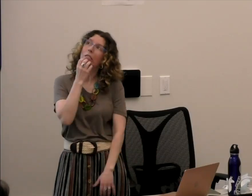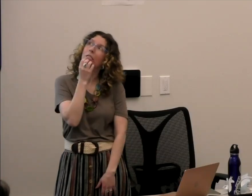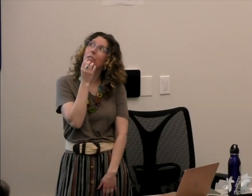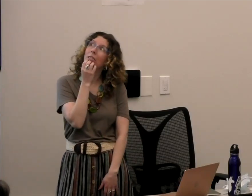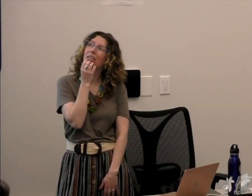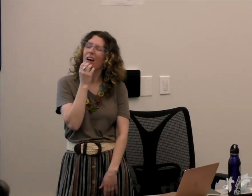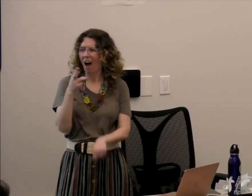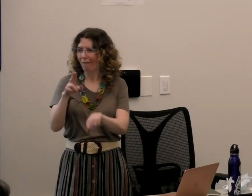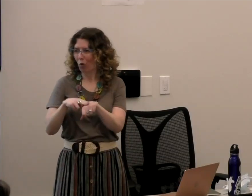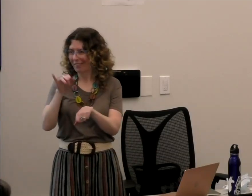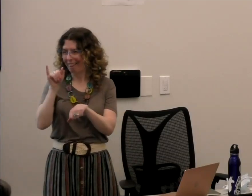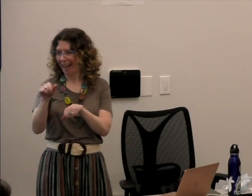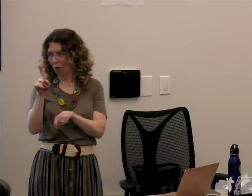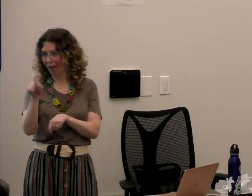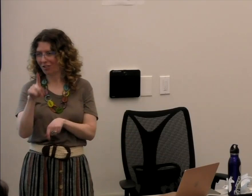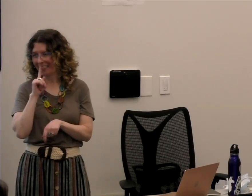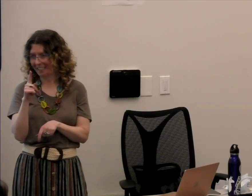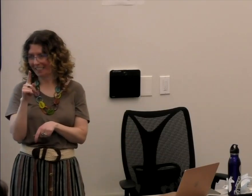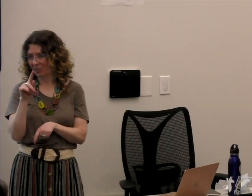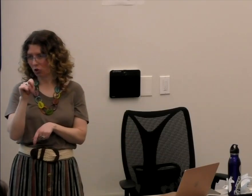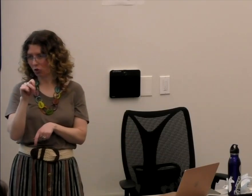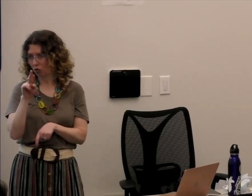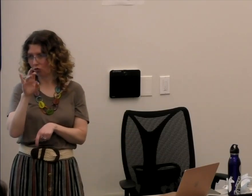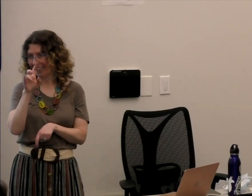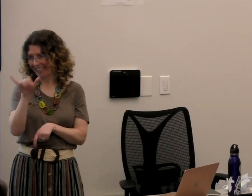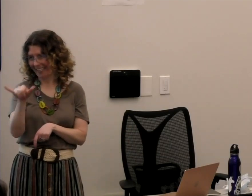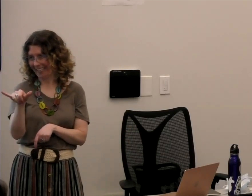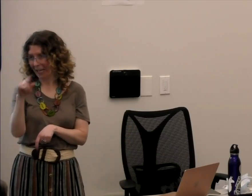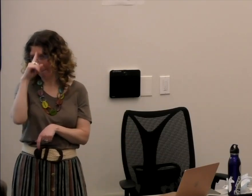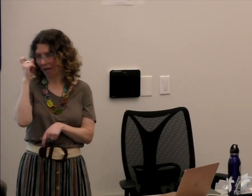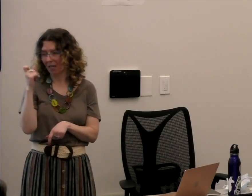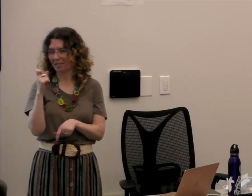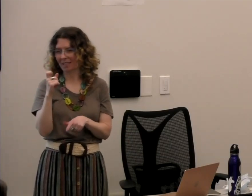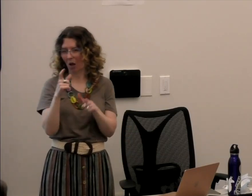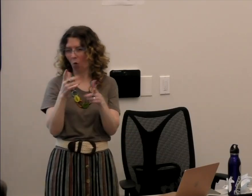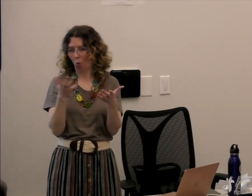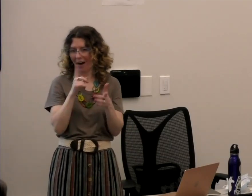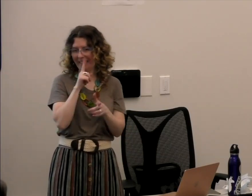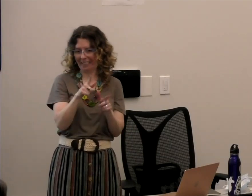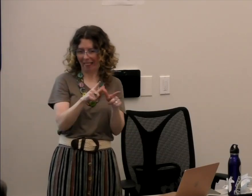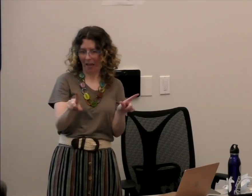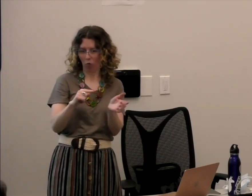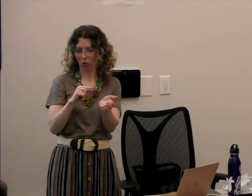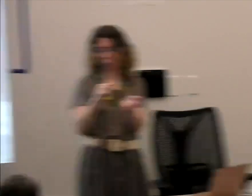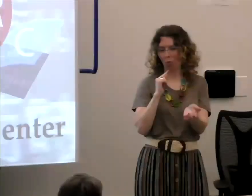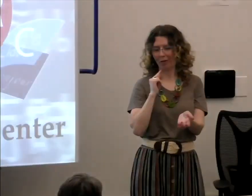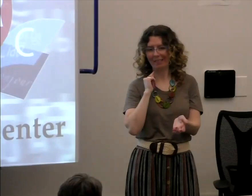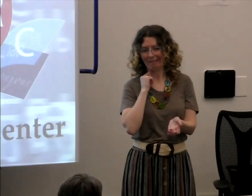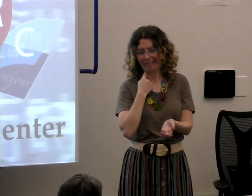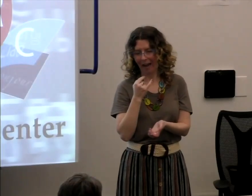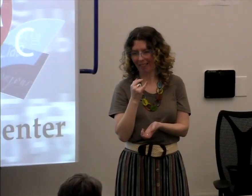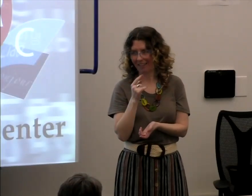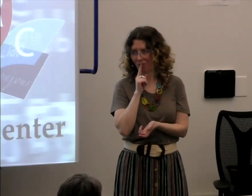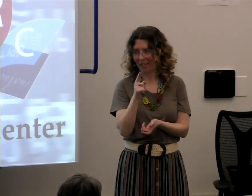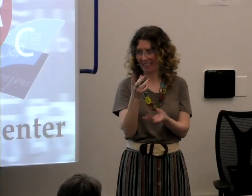And different languages, of course, that international language, that's kind of a tricky question, because what is